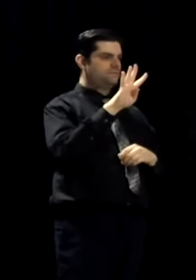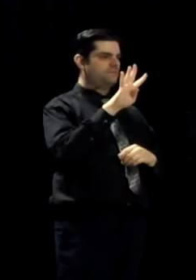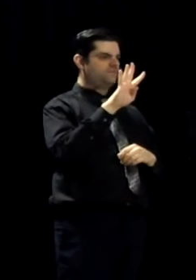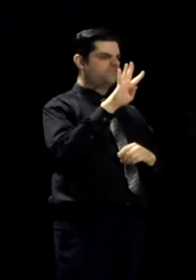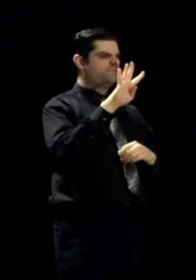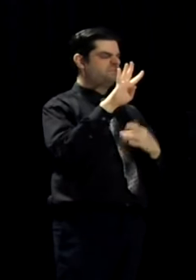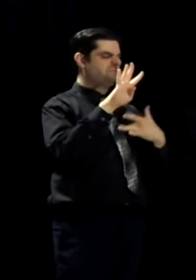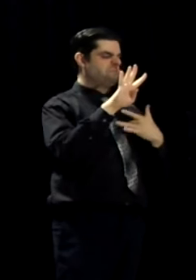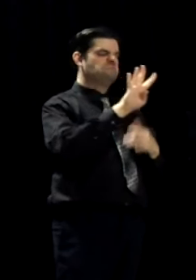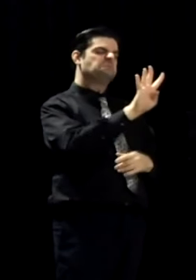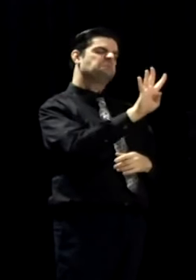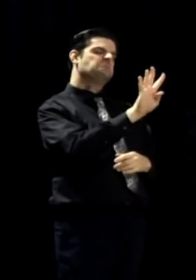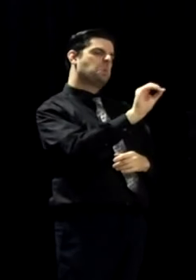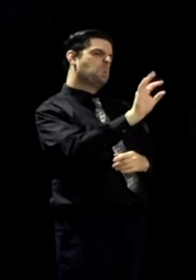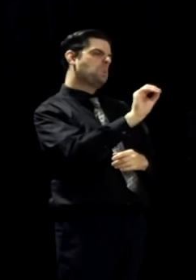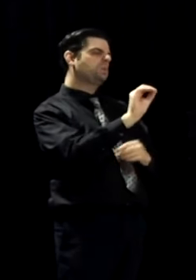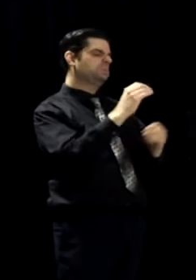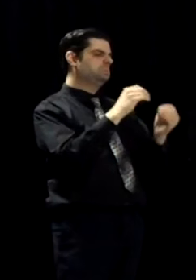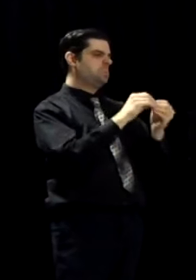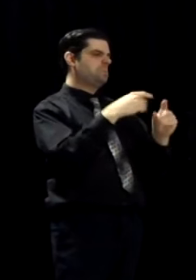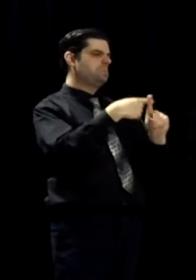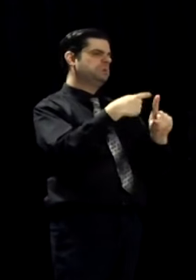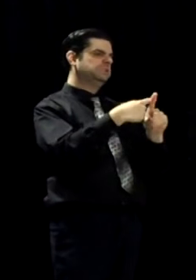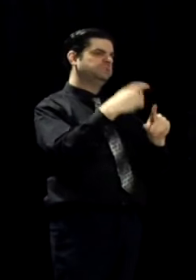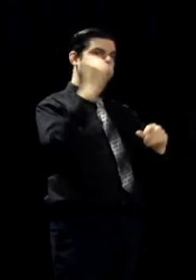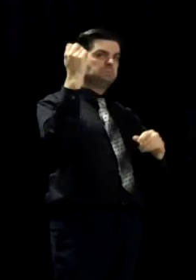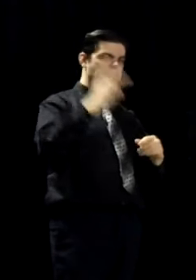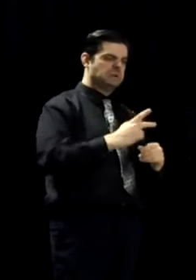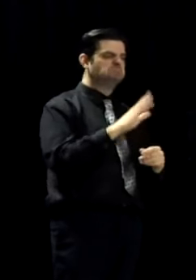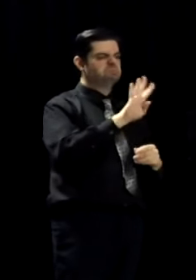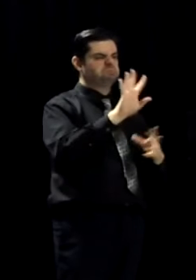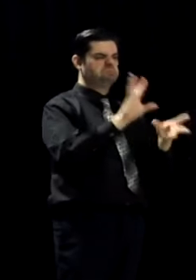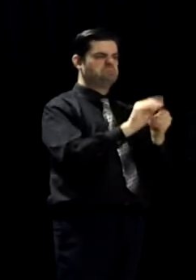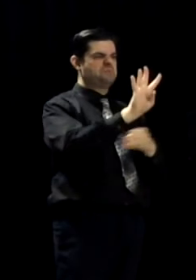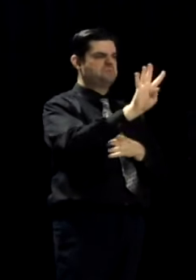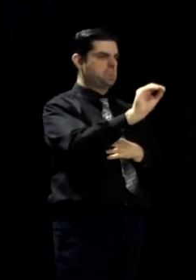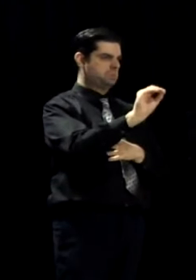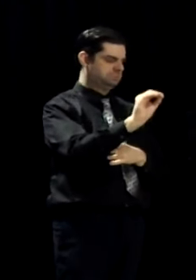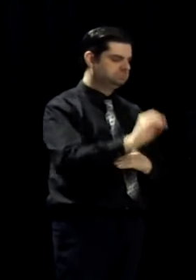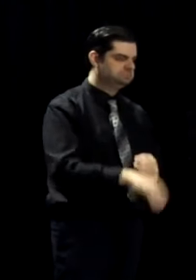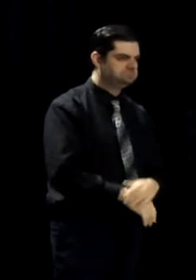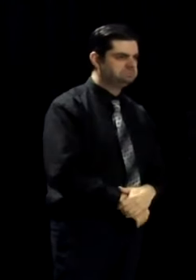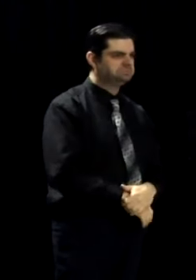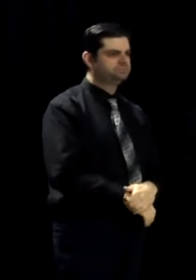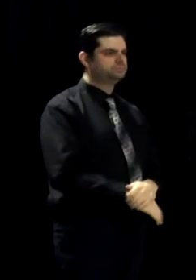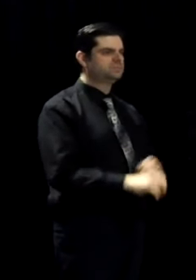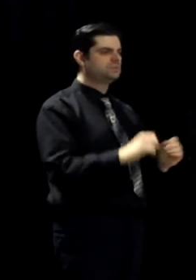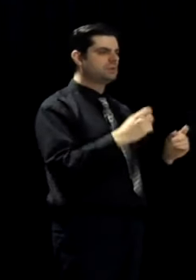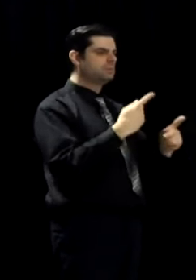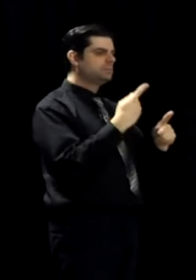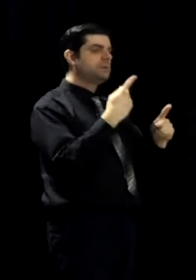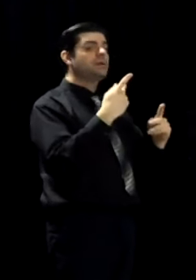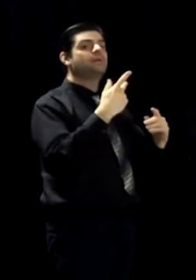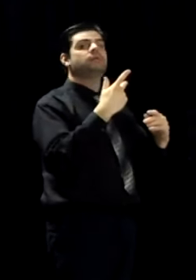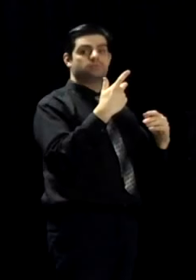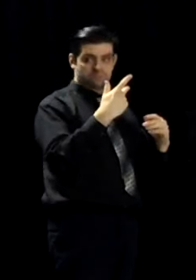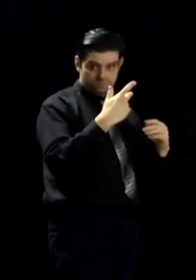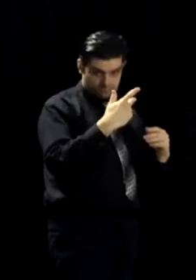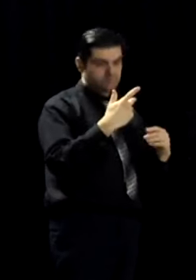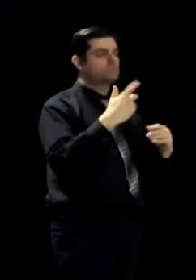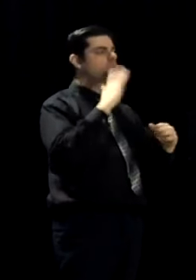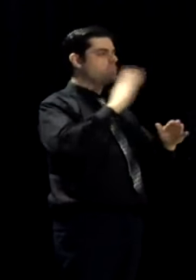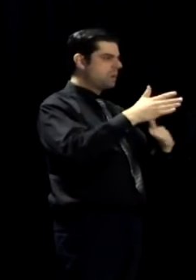is you identify, you isolate, you track, and you quarantine. You box it in quickly. That's going to be our reality moving